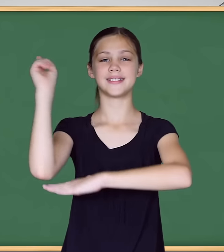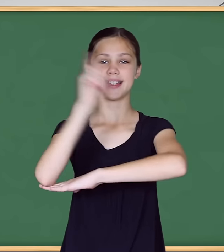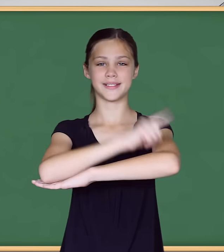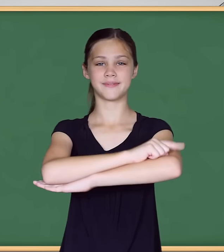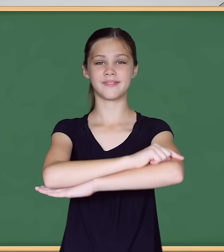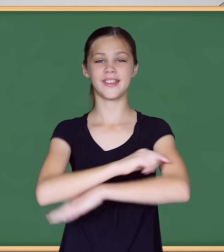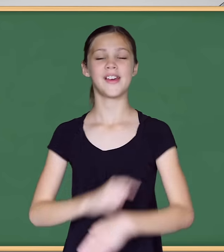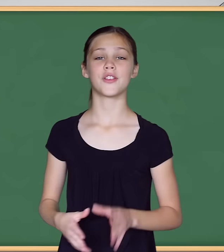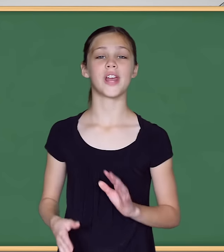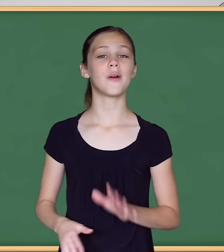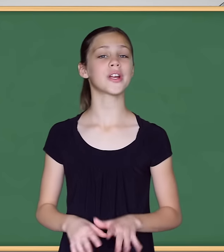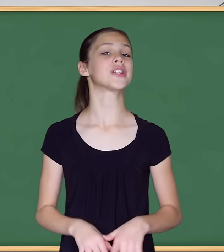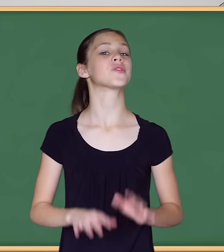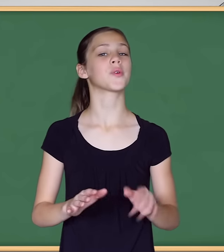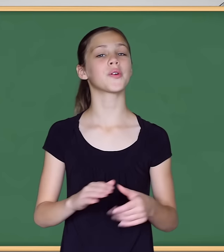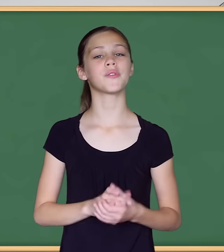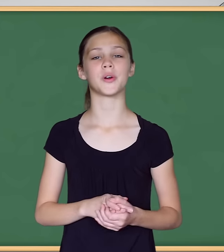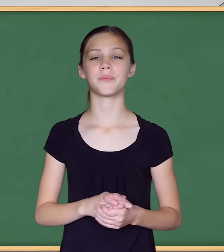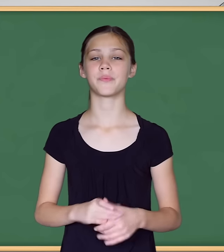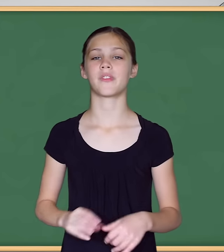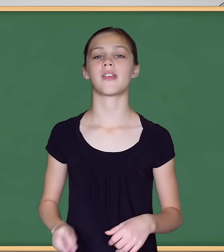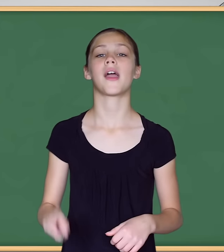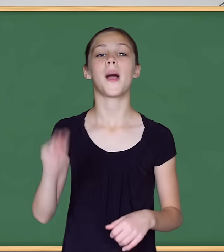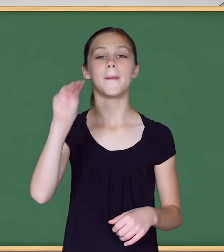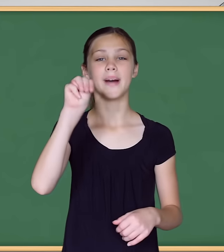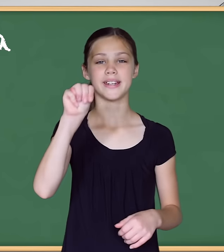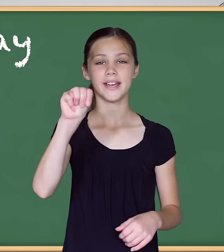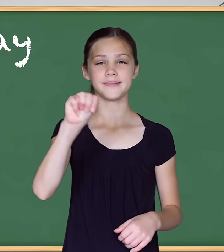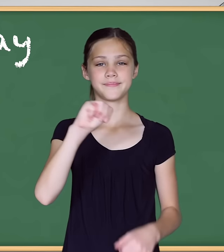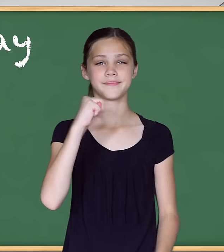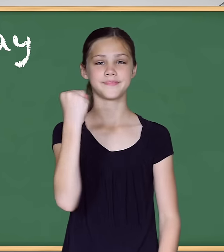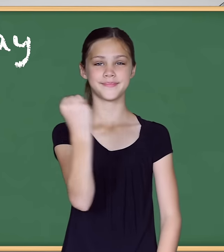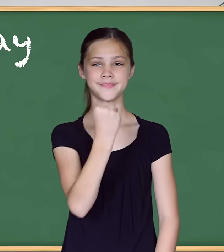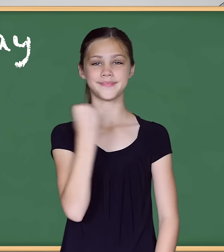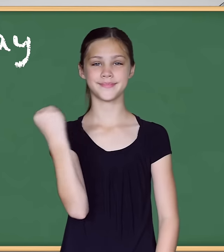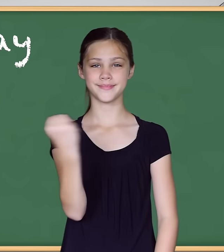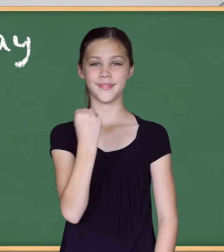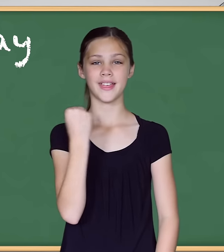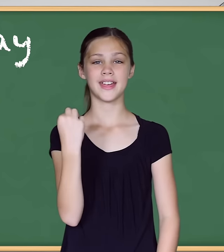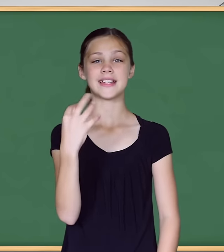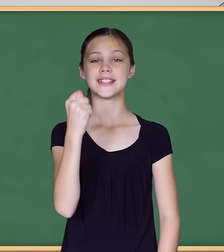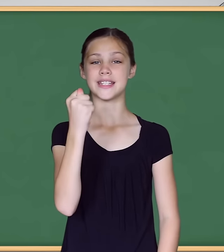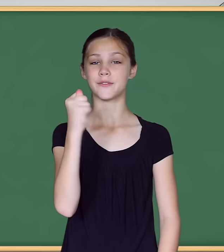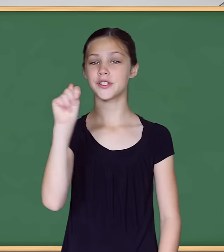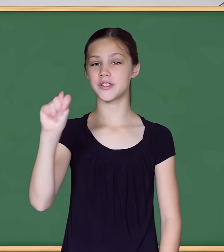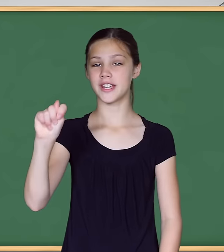day. So now we're going to do a quick review. Monday, T for Tuesday,